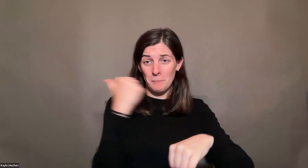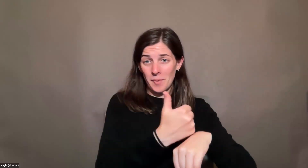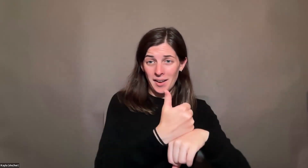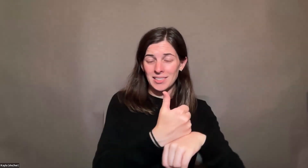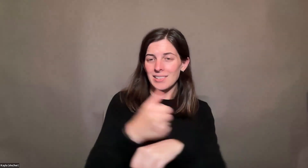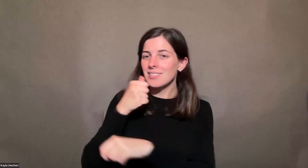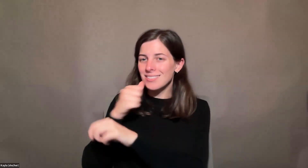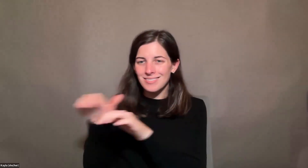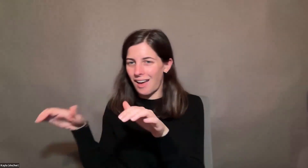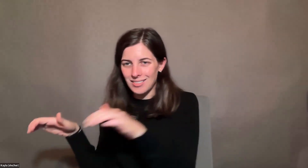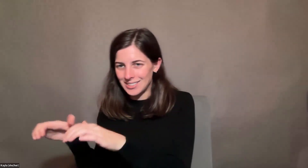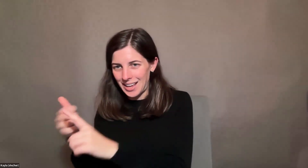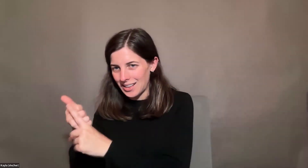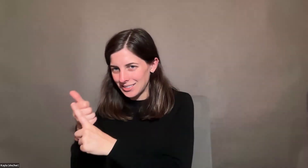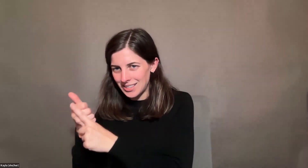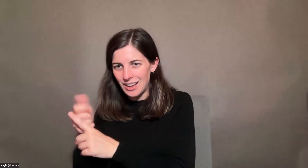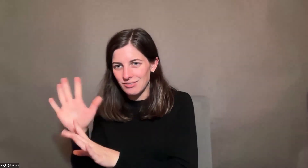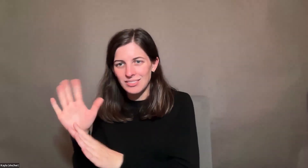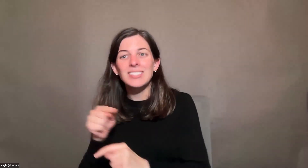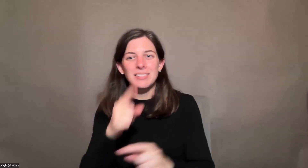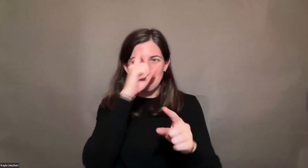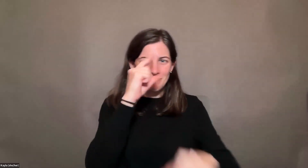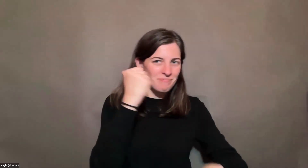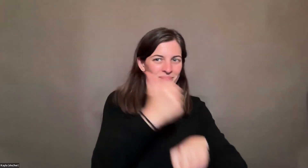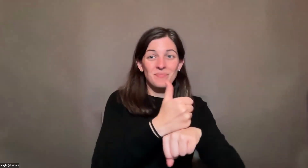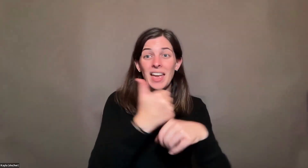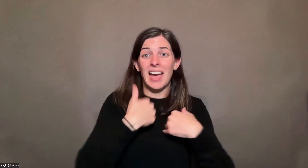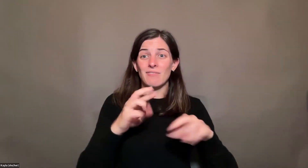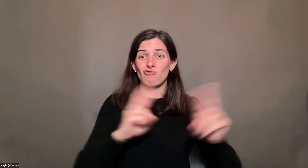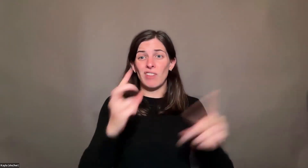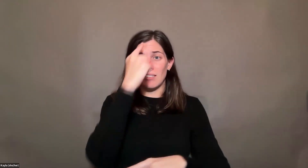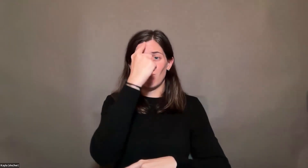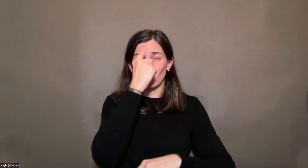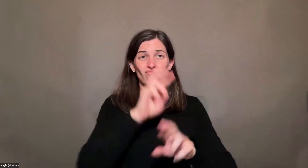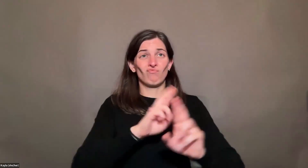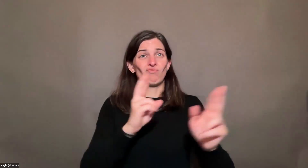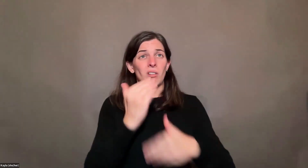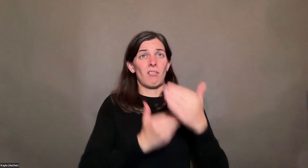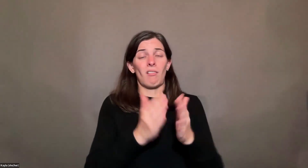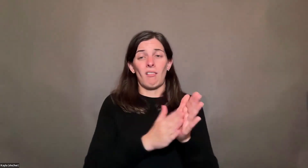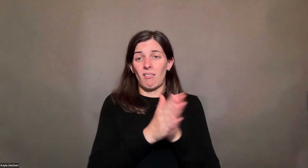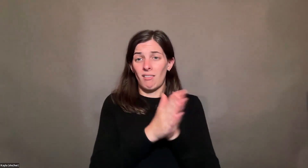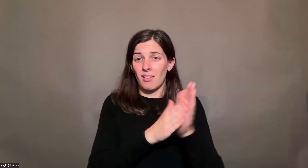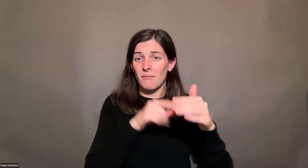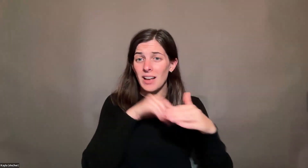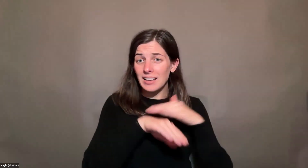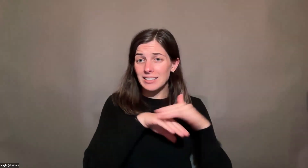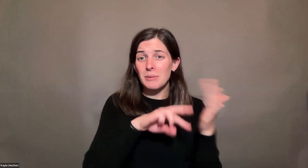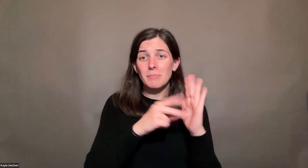actually having accessibility in your mindset as a developer, when you are writing your code, so when you are writing in a div,